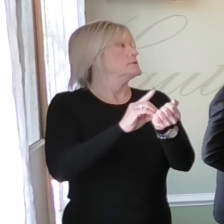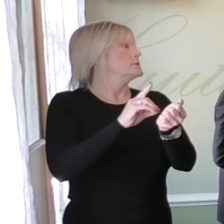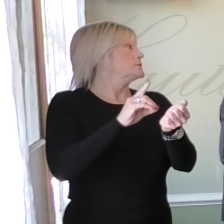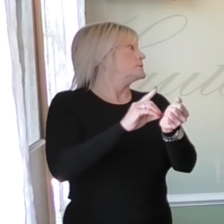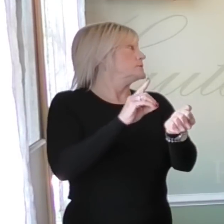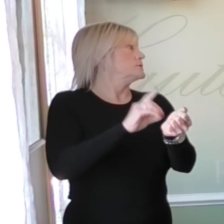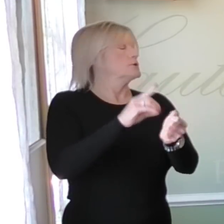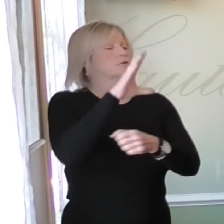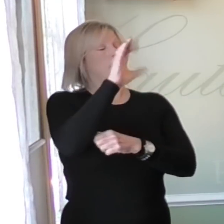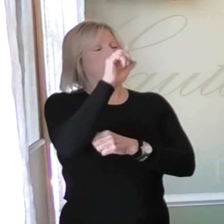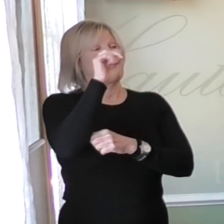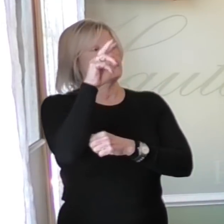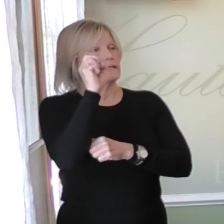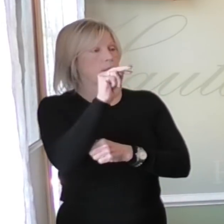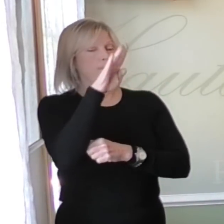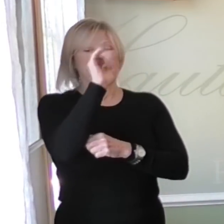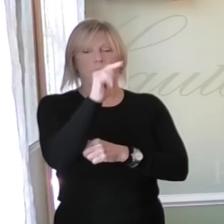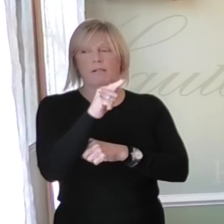Ball.